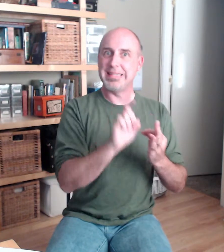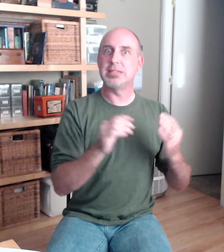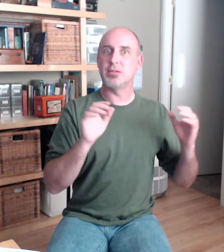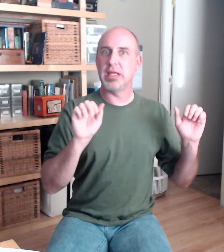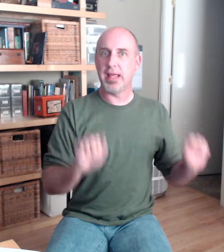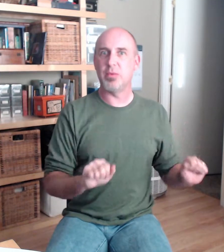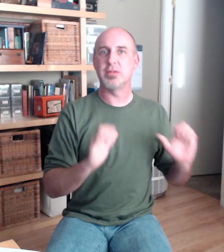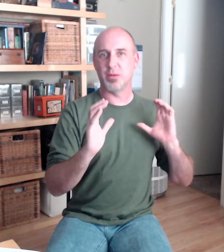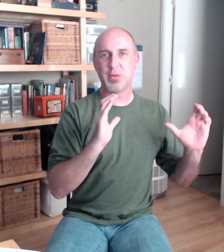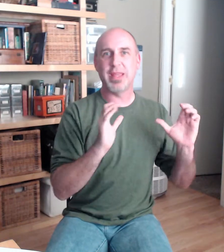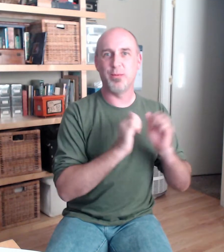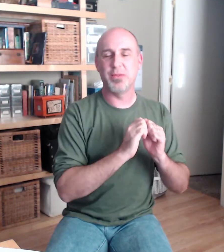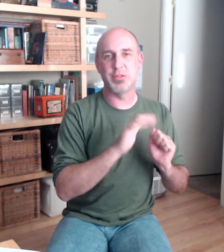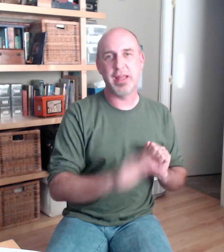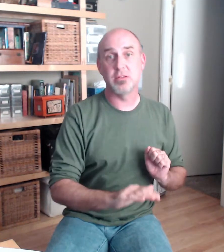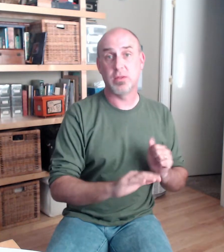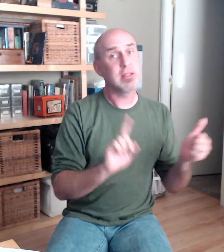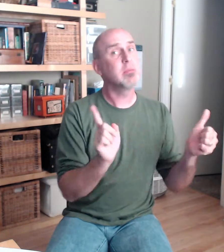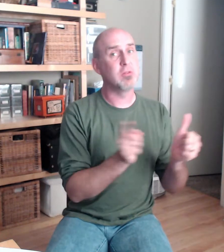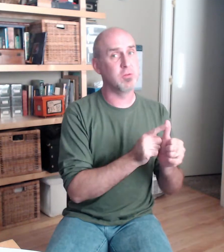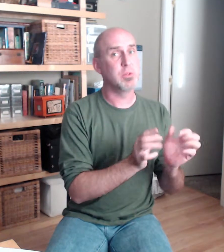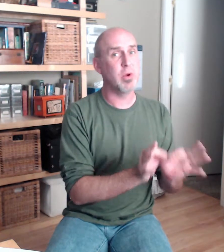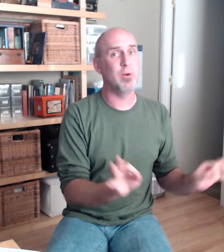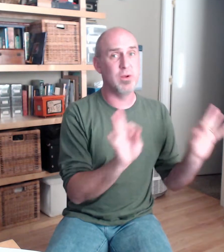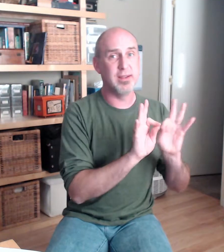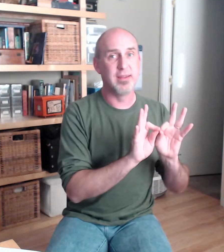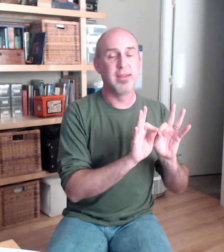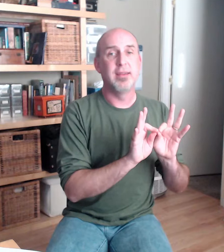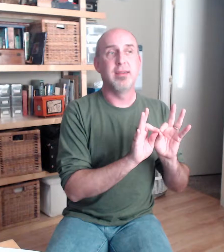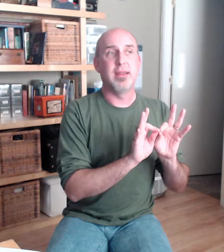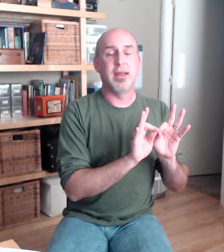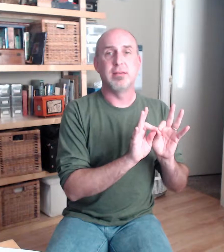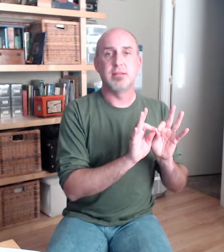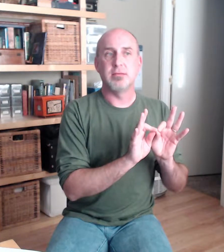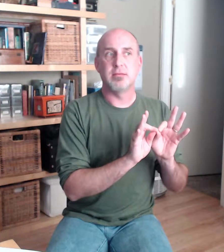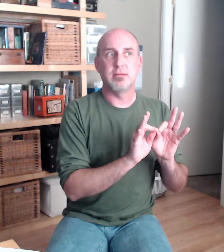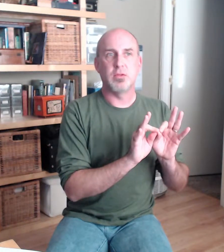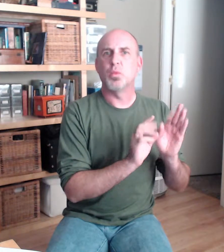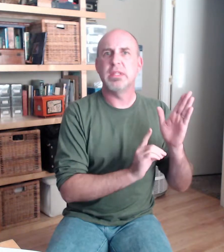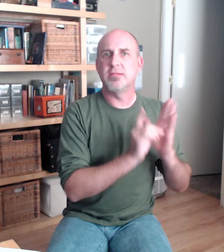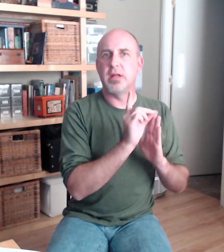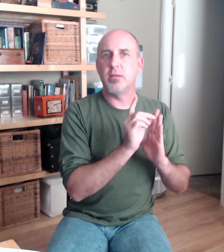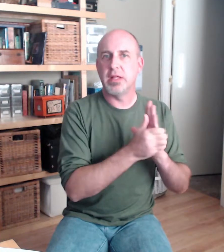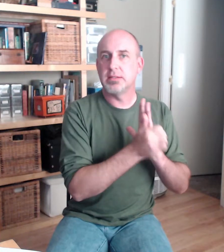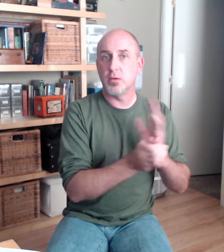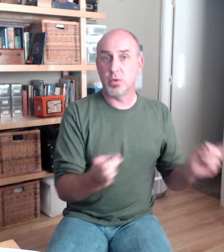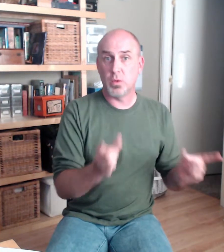needs to be able to communicate with your child, so that has to be the first priority. And you can really develop that skill pretty